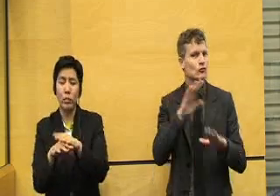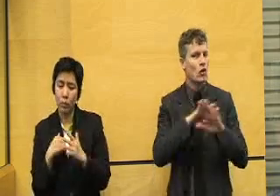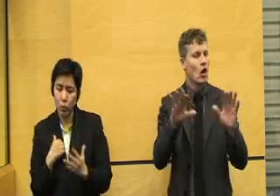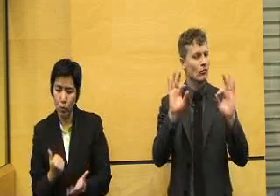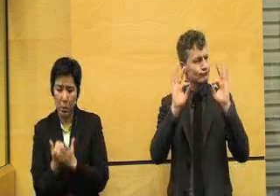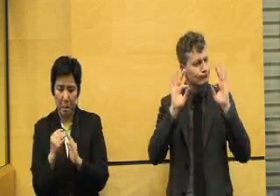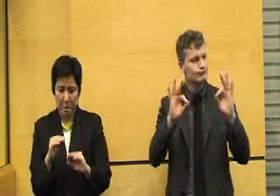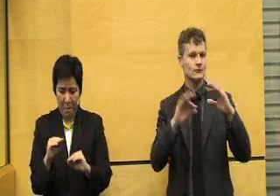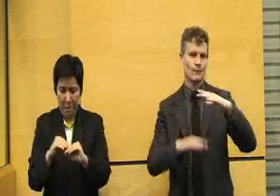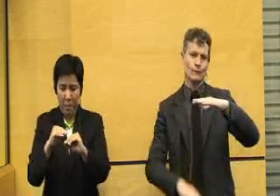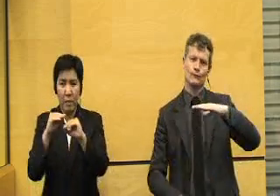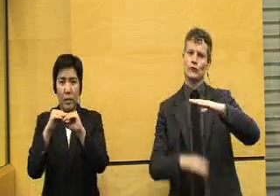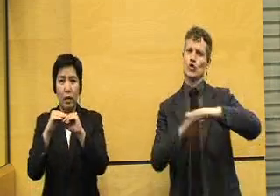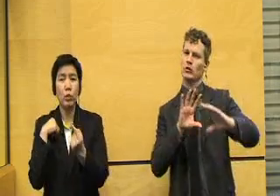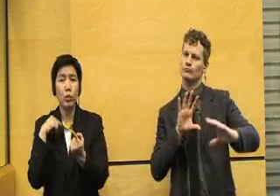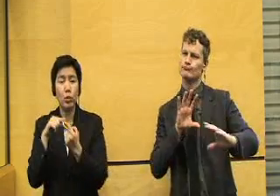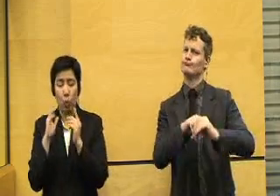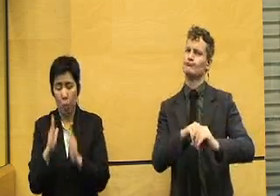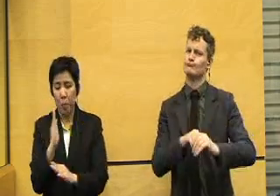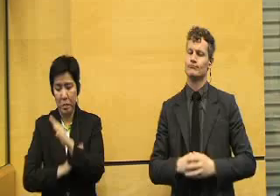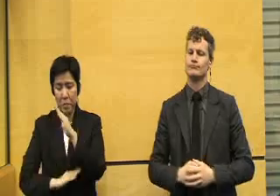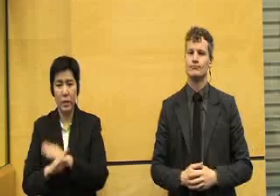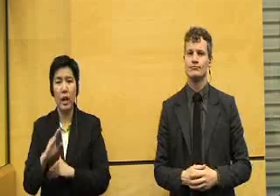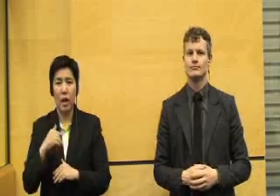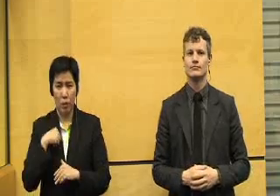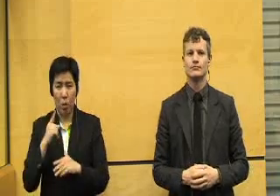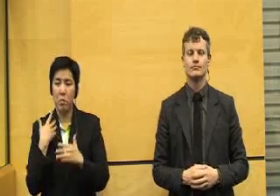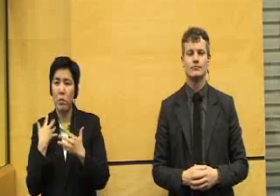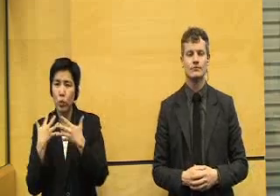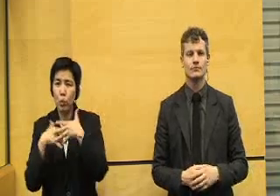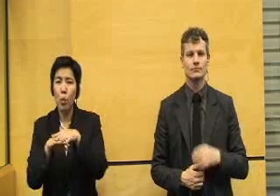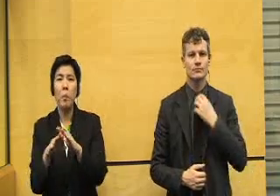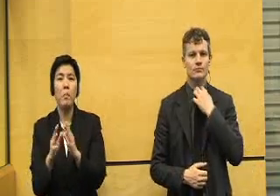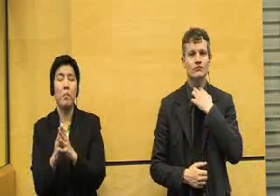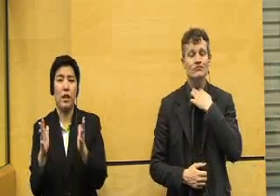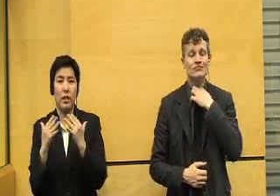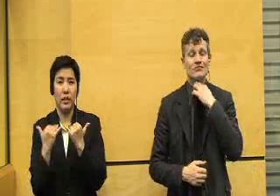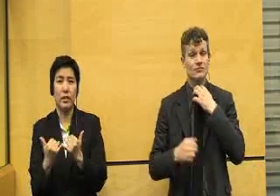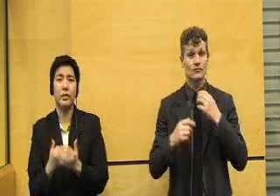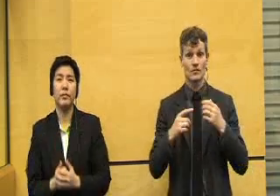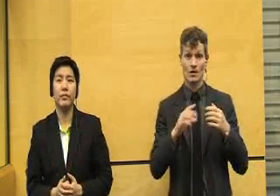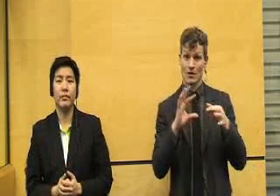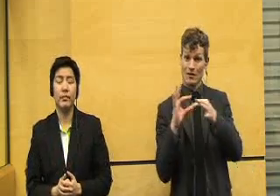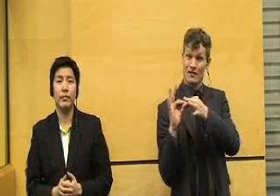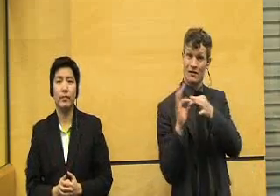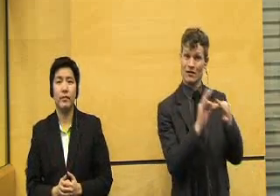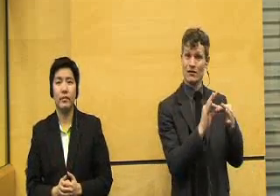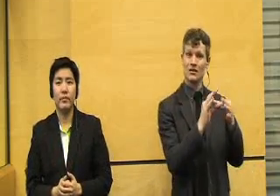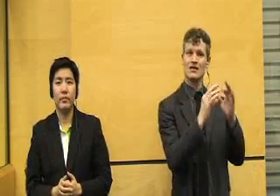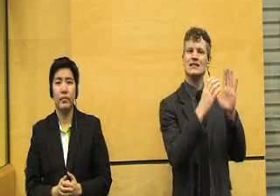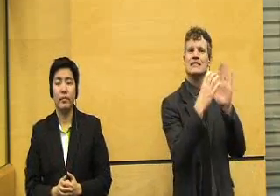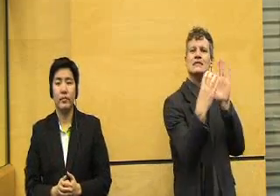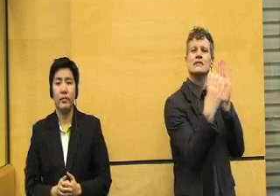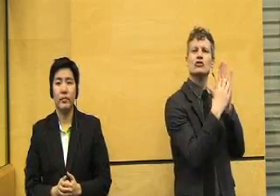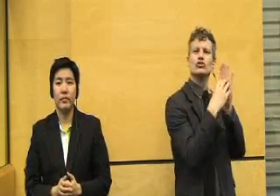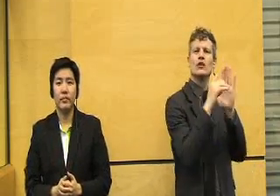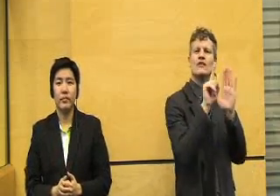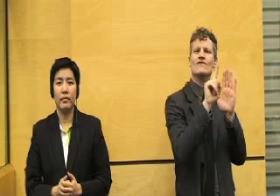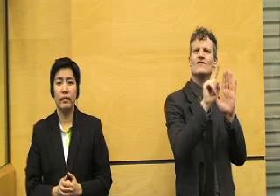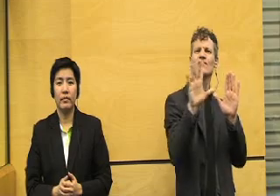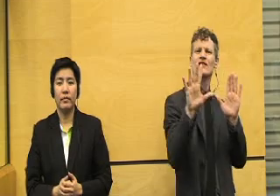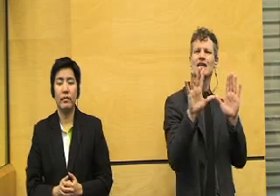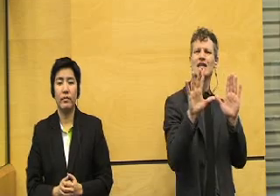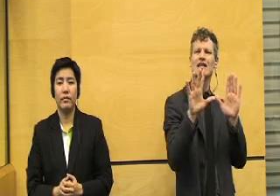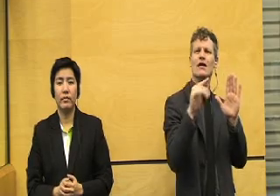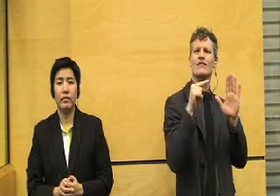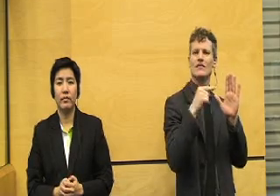implemented, including the effective implementation of Section 15 of the Persons with Empowerment of